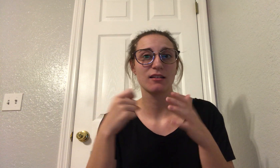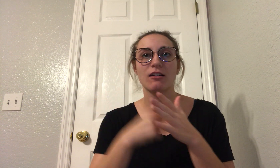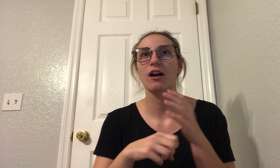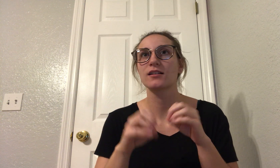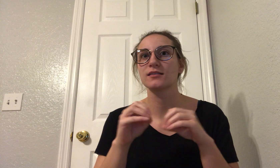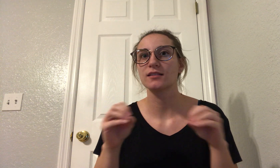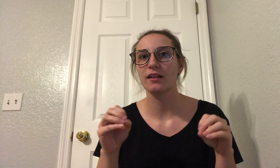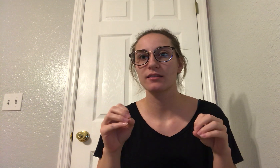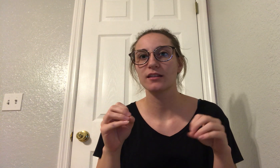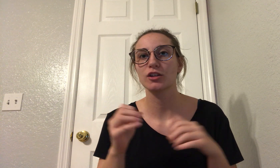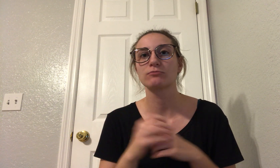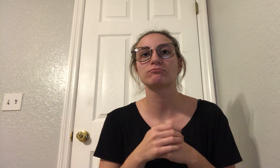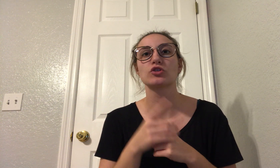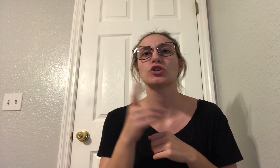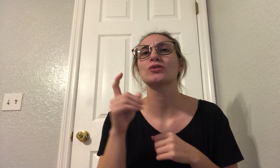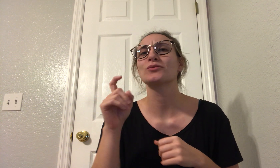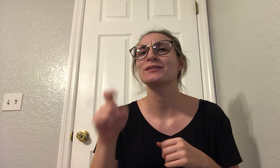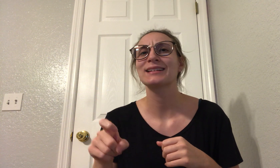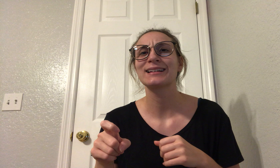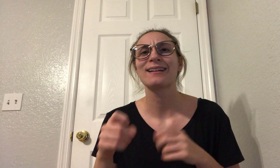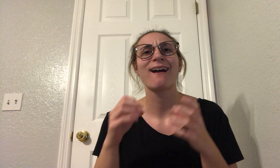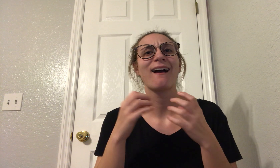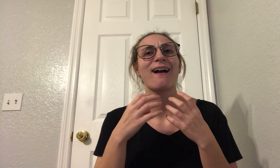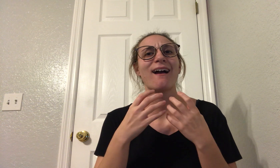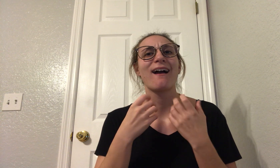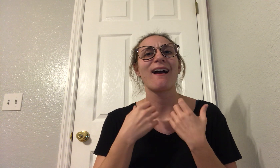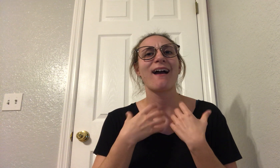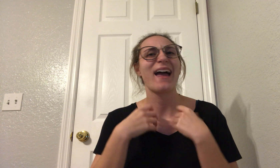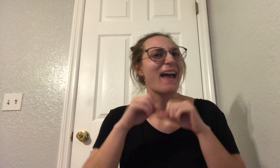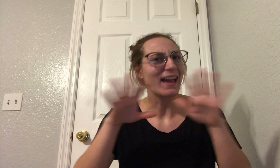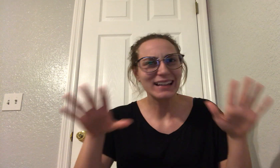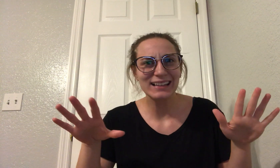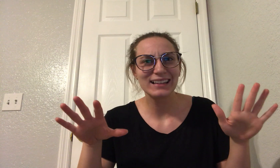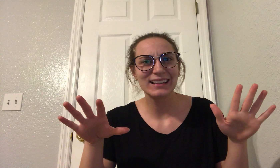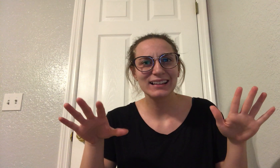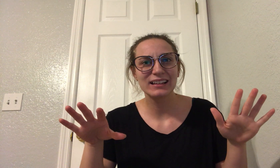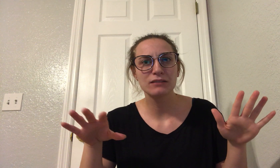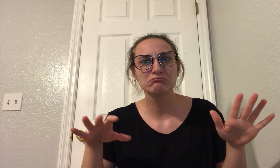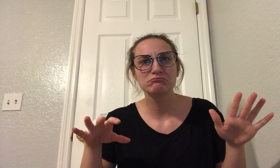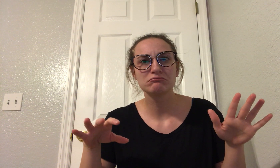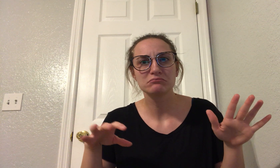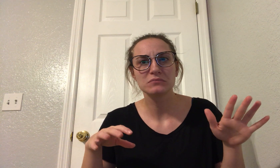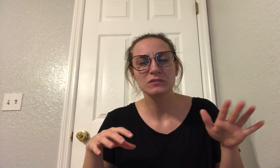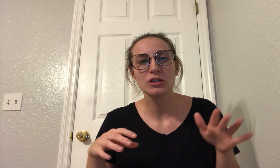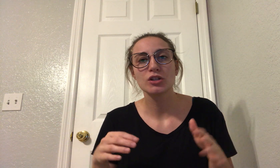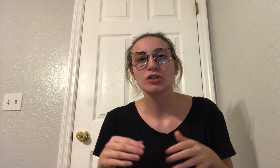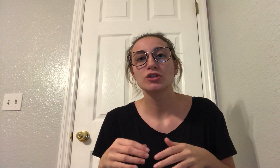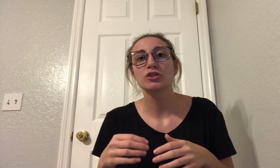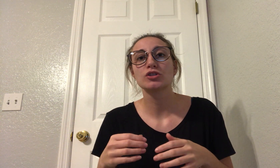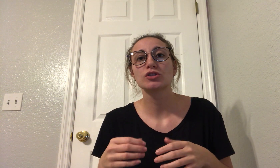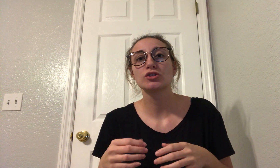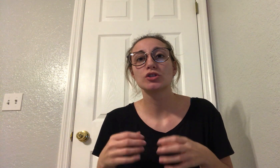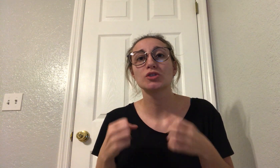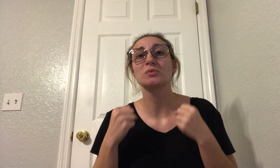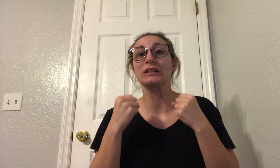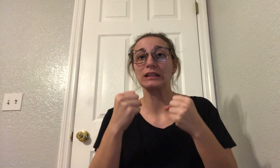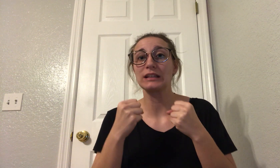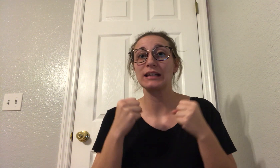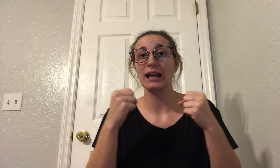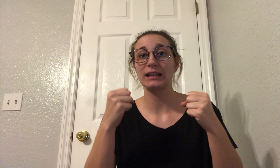of your own home or outside or while you're traveling. And this, I'm just going to go right to the next one. I'm going to